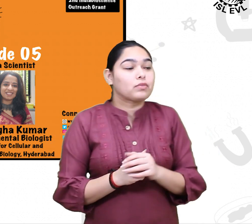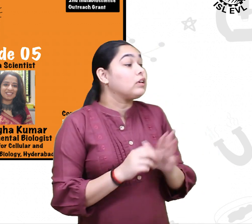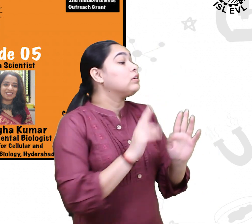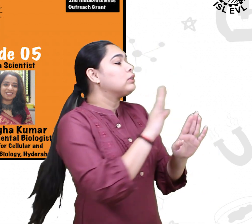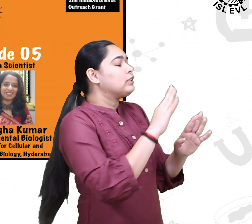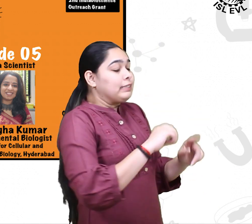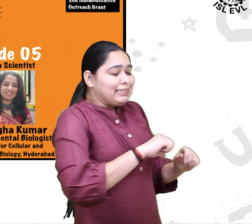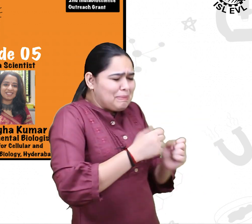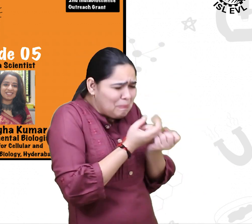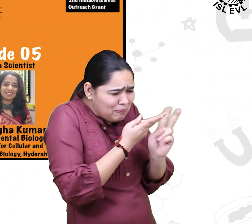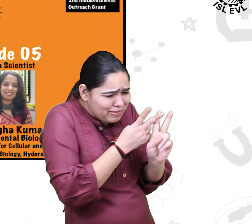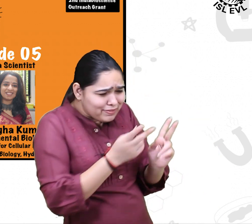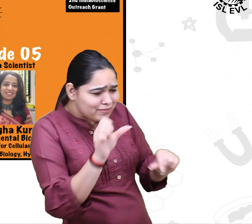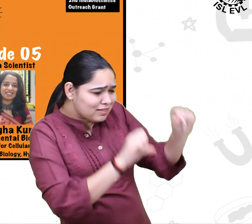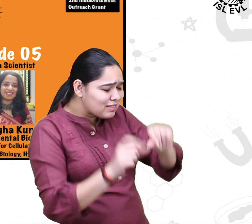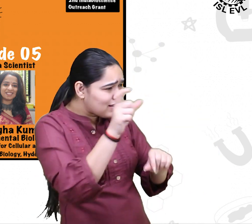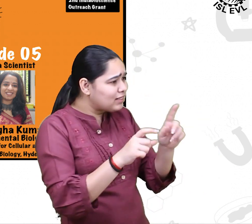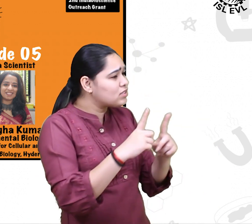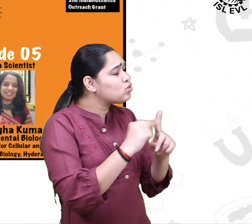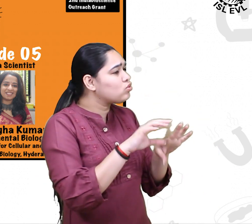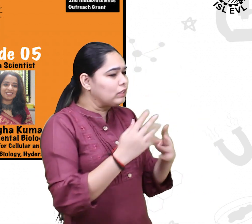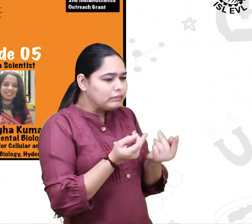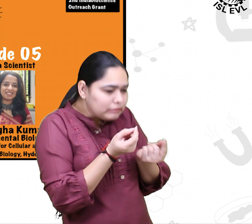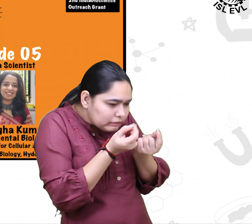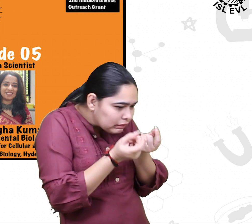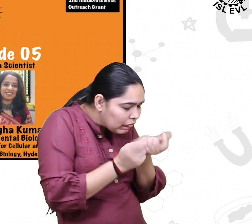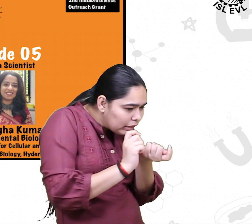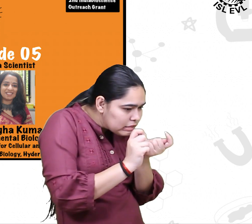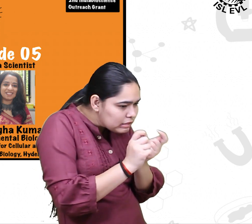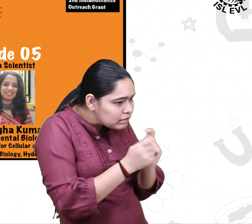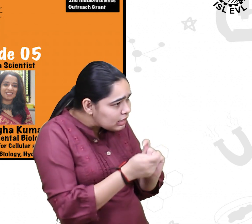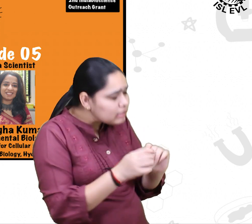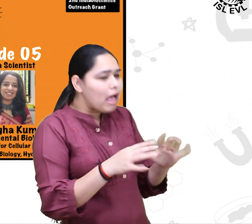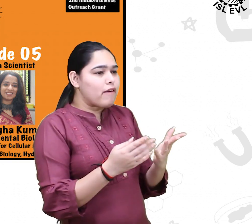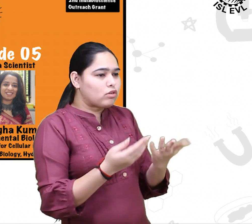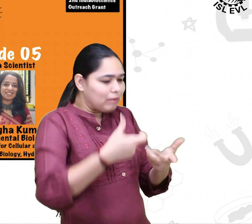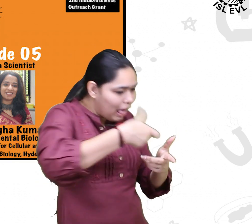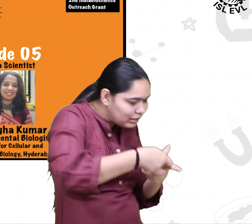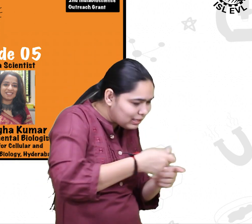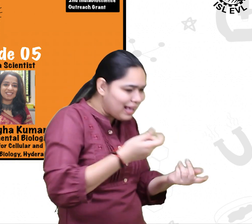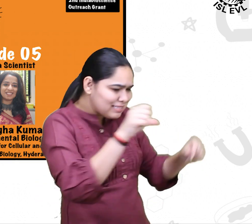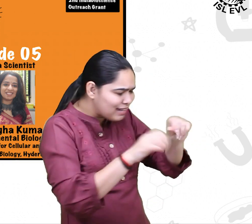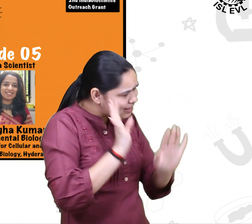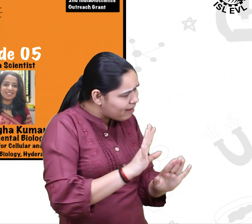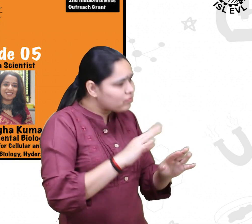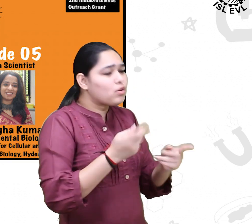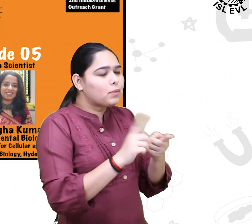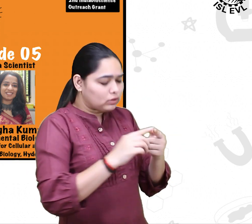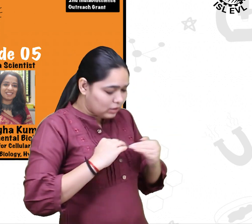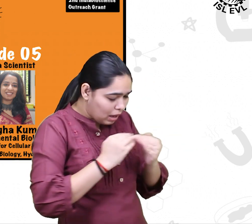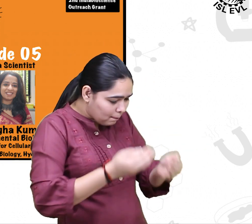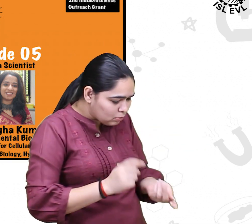done is try to tinker and manipulate different genes and see what kind of effects they have in the embryo.